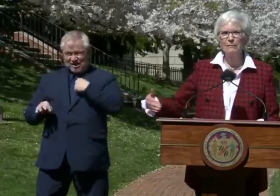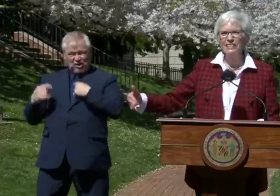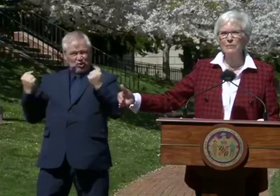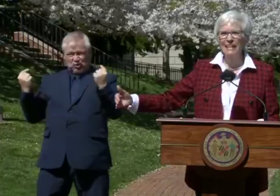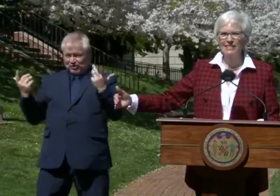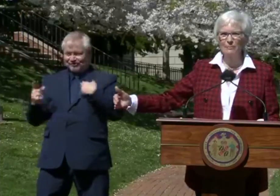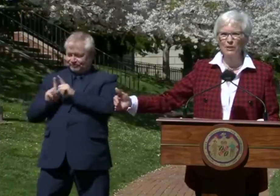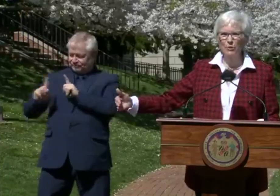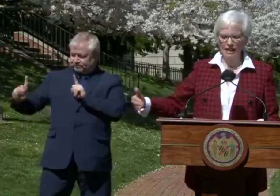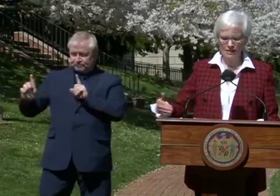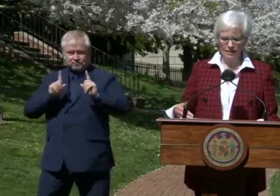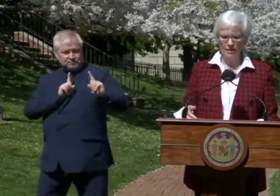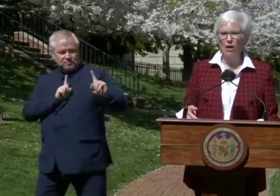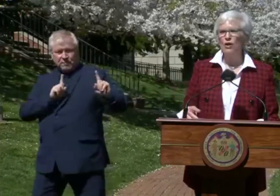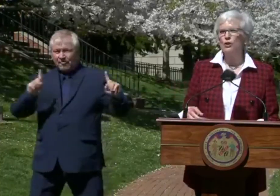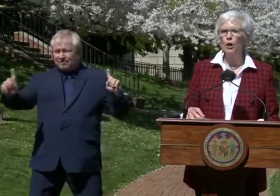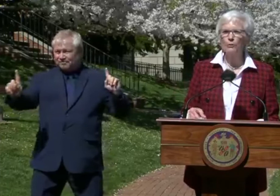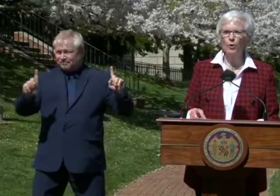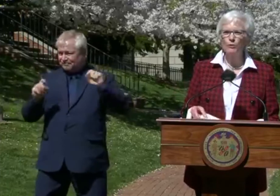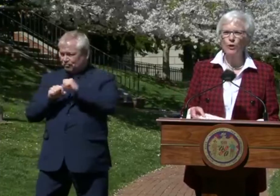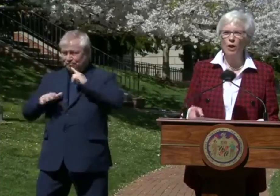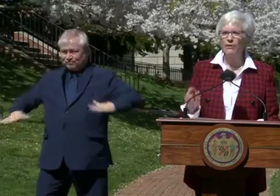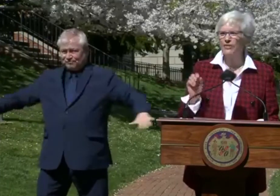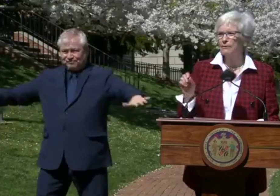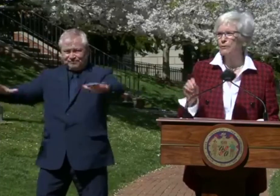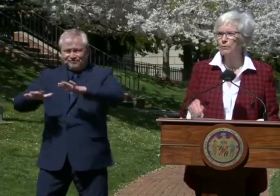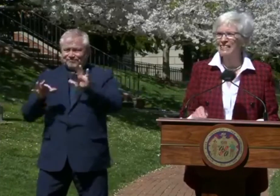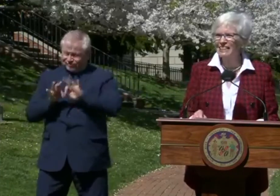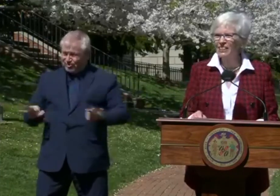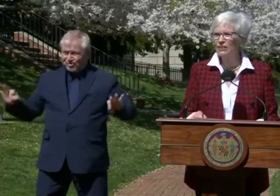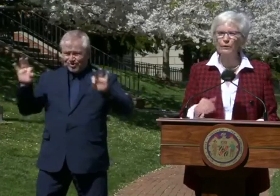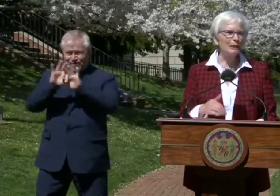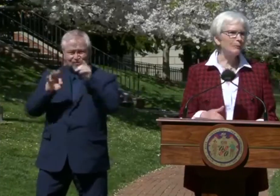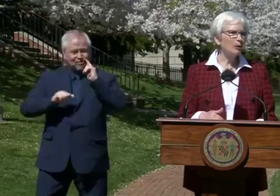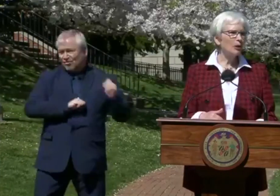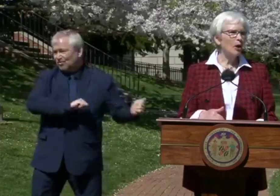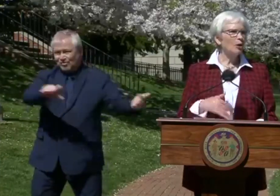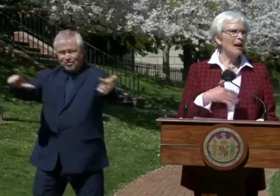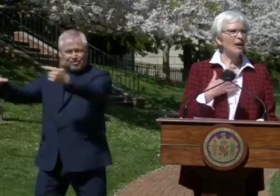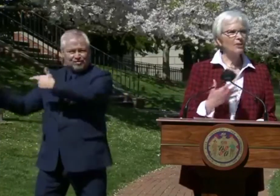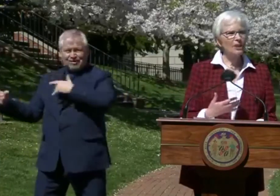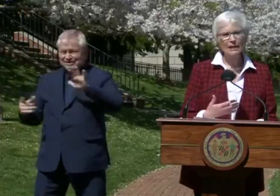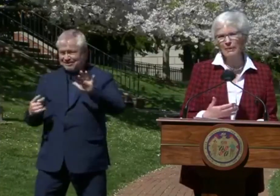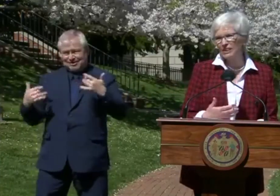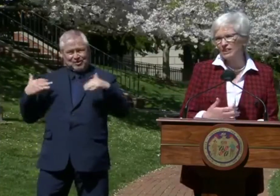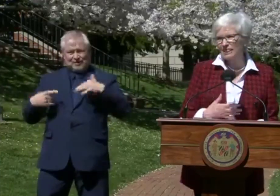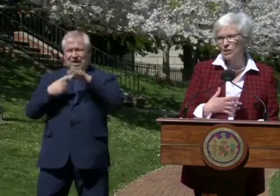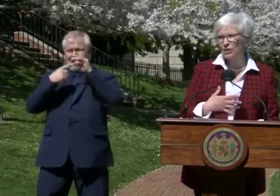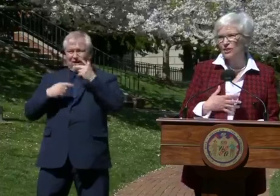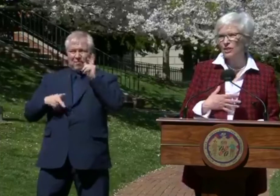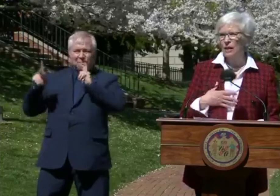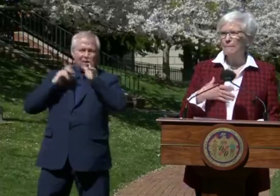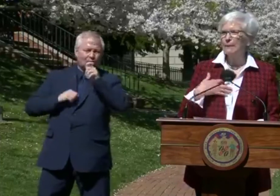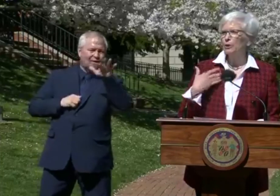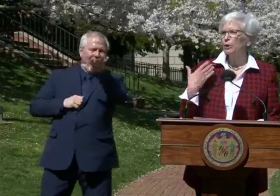That's keeping space between us. So important for all of us, and for particularly for people who have underlying medical